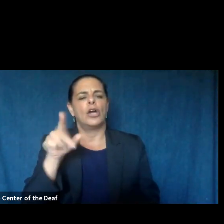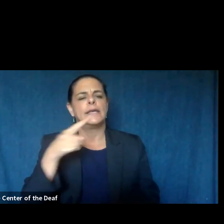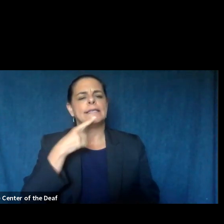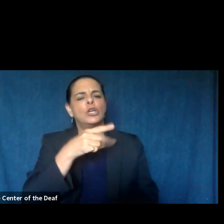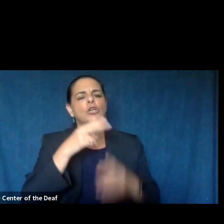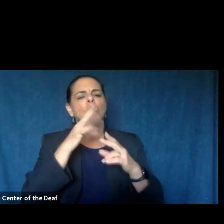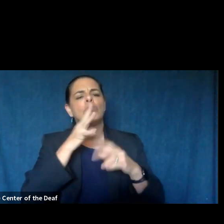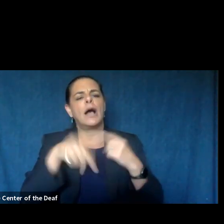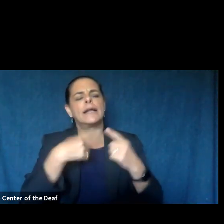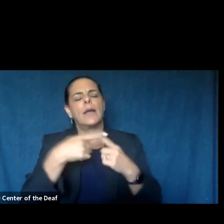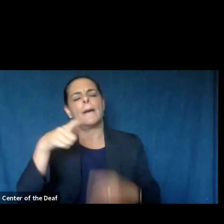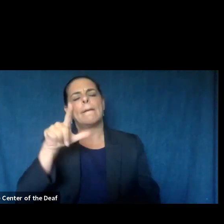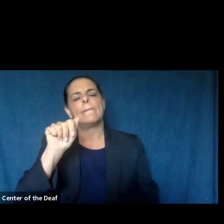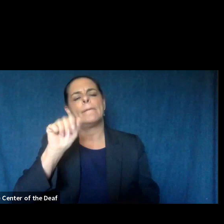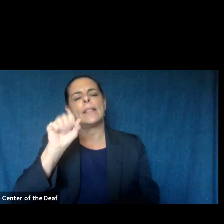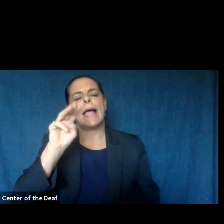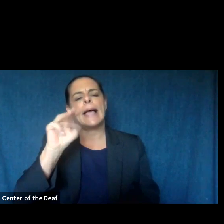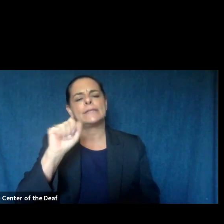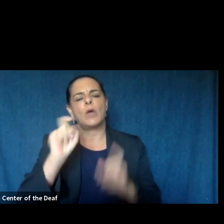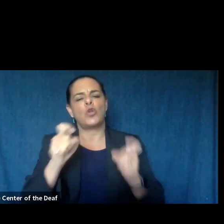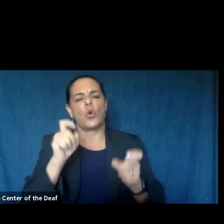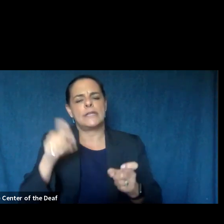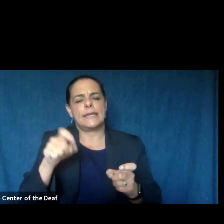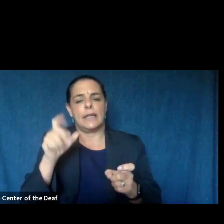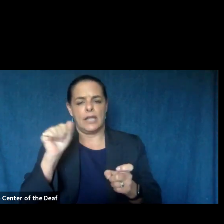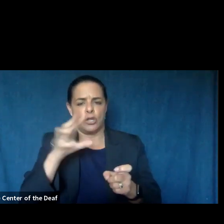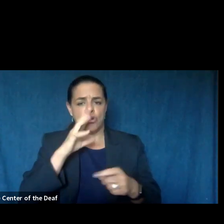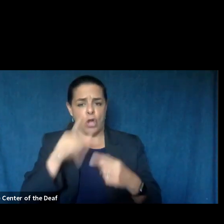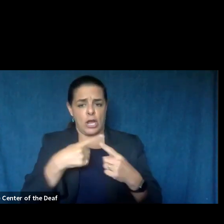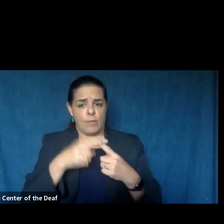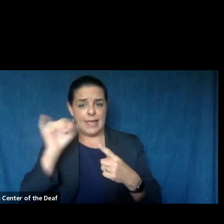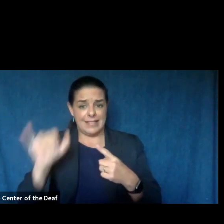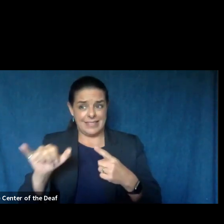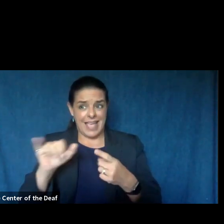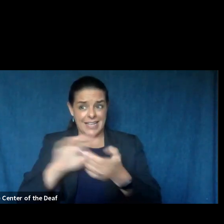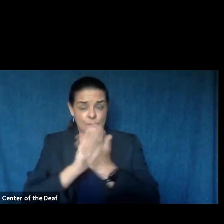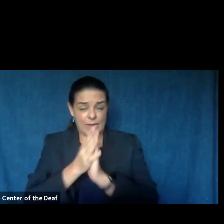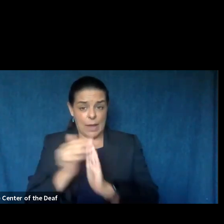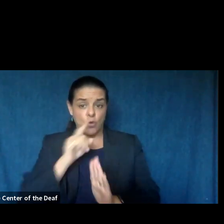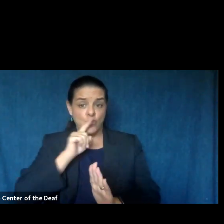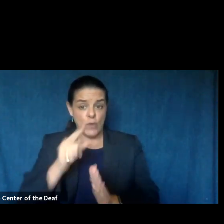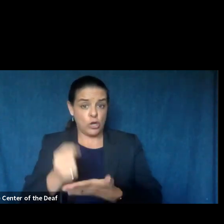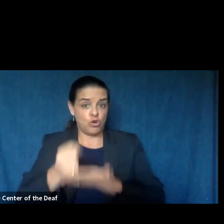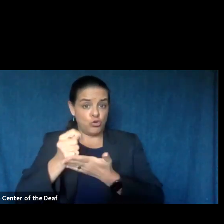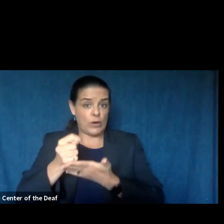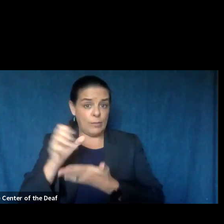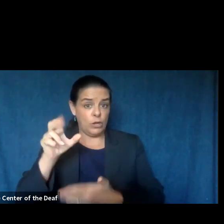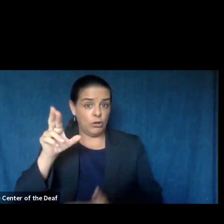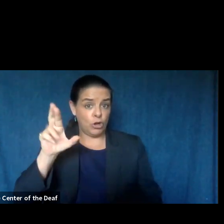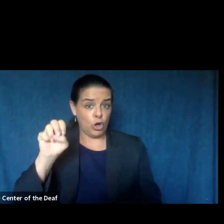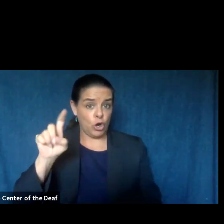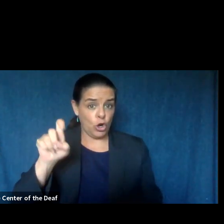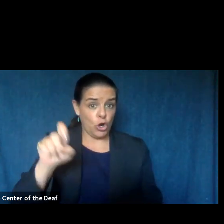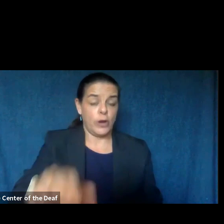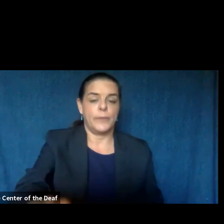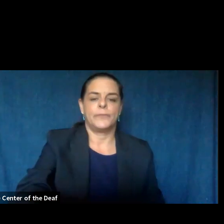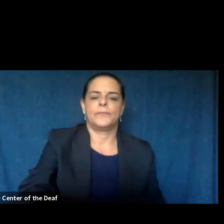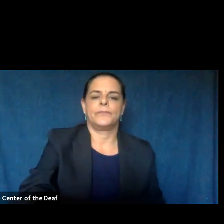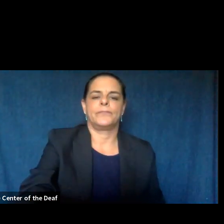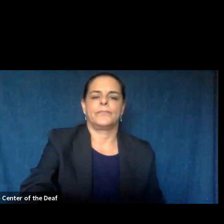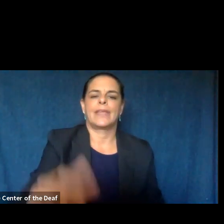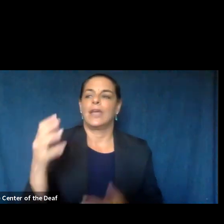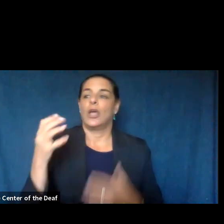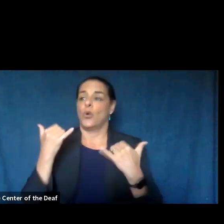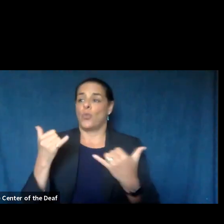plasma donations are needed. Can you speak to whether that's developing as a real treatment cure? Yeah, the data is probably too